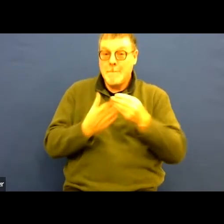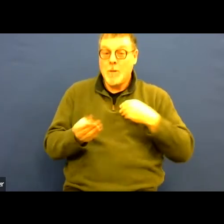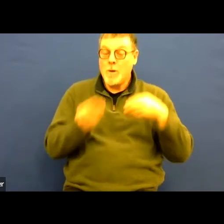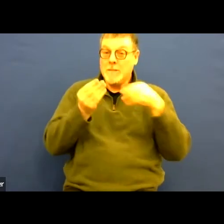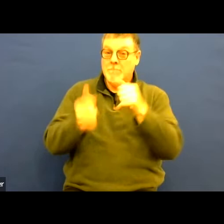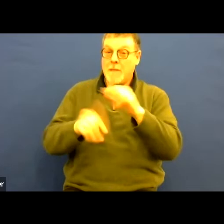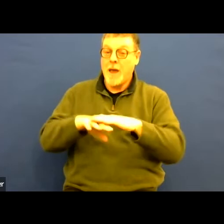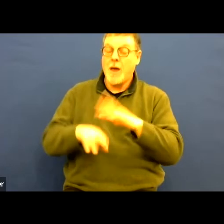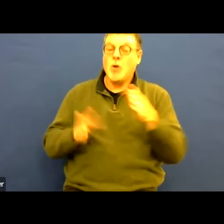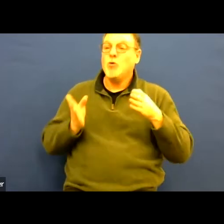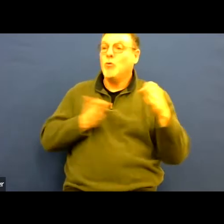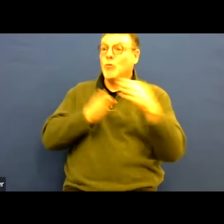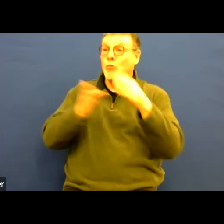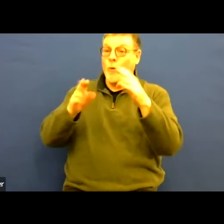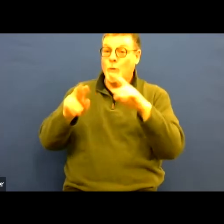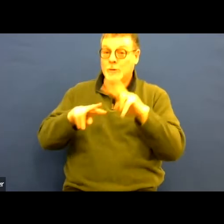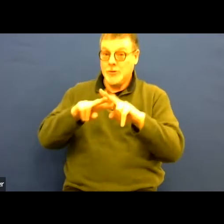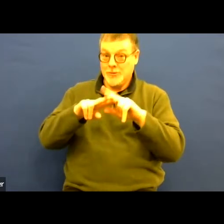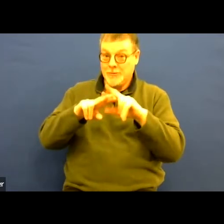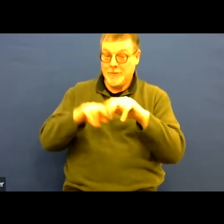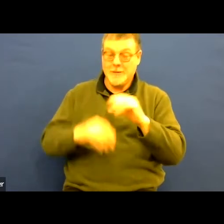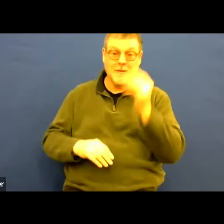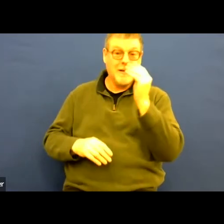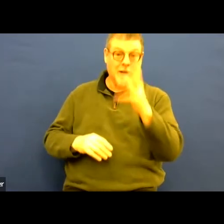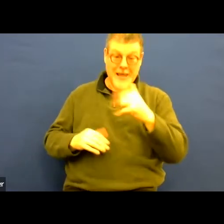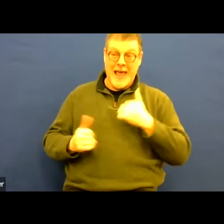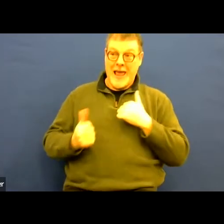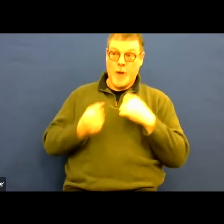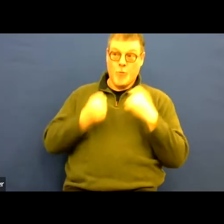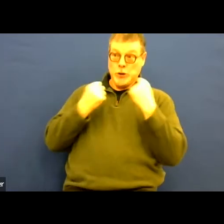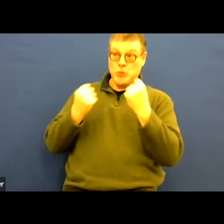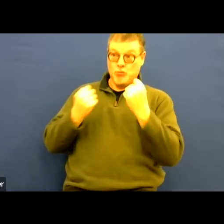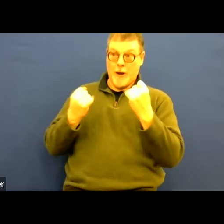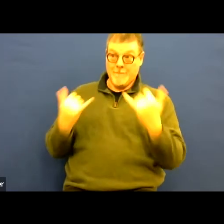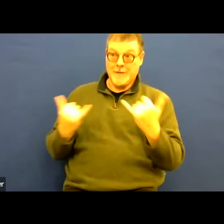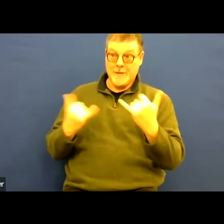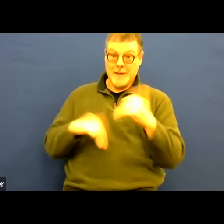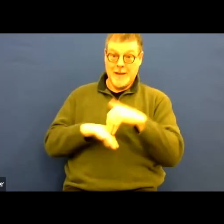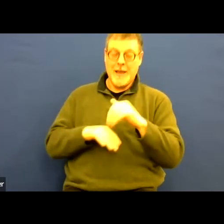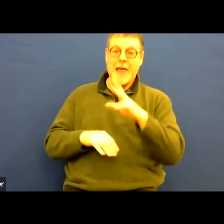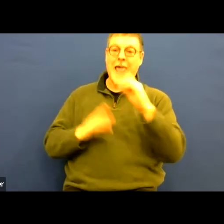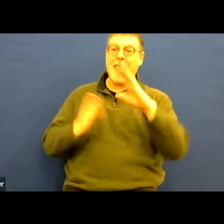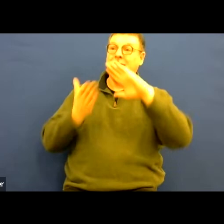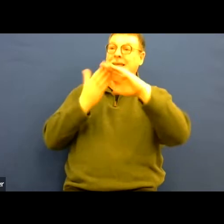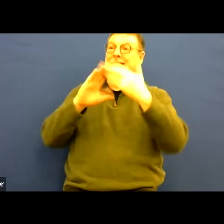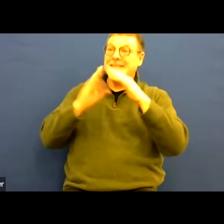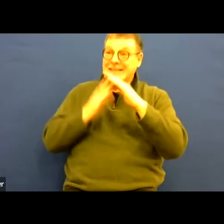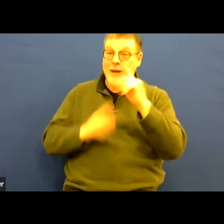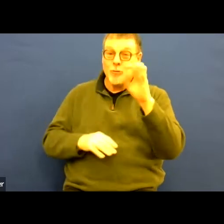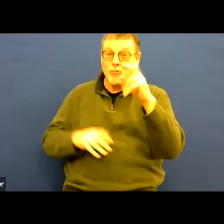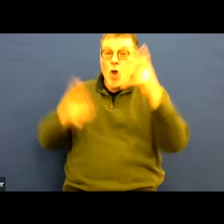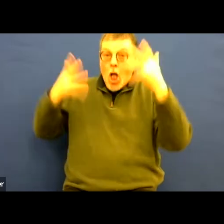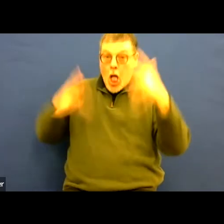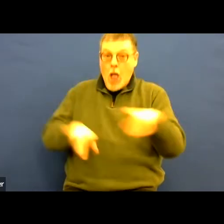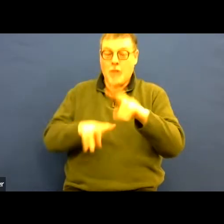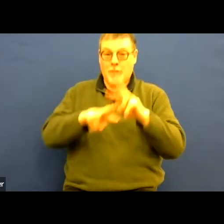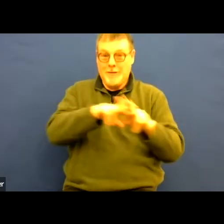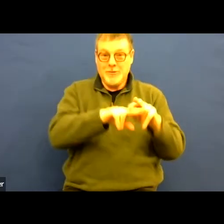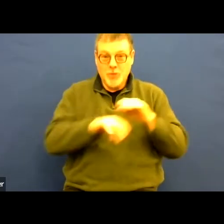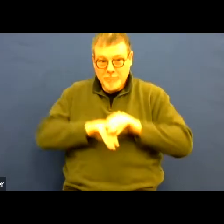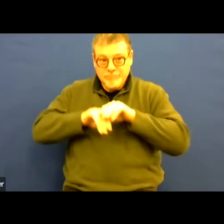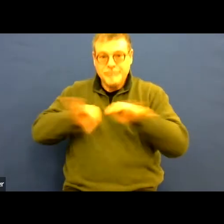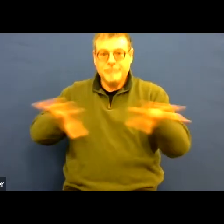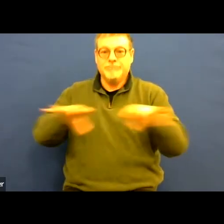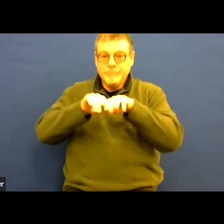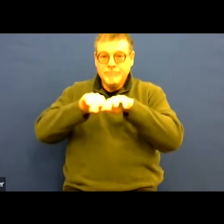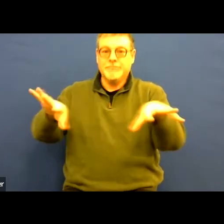salt. And I will tell you, as I was driving here away at 1 o'clock and the town trucks were already out and salting